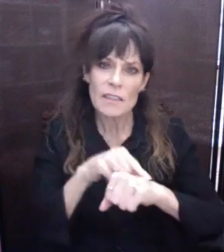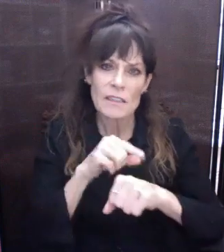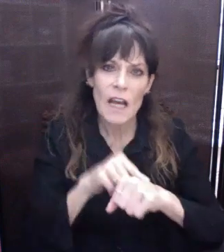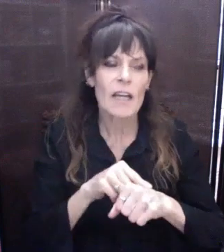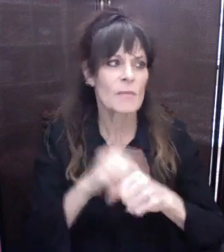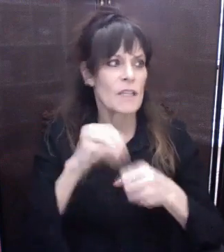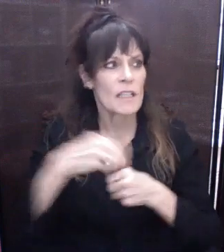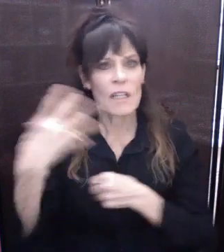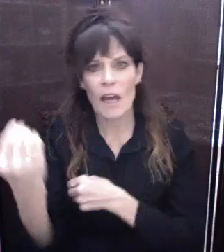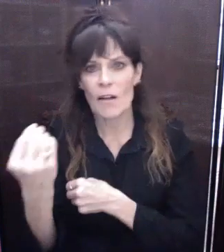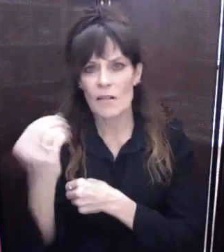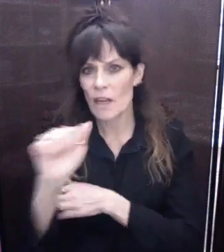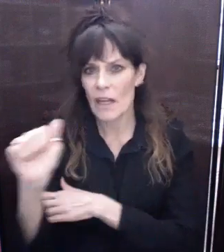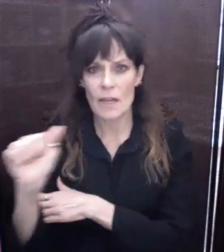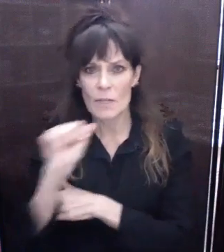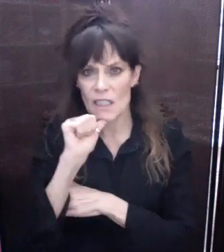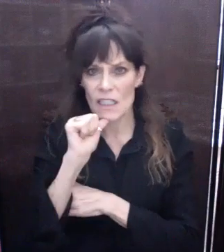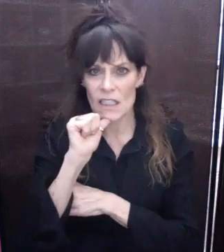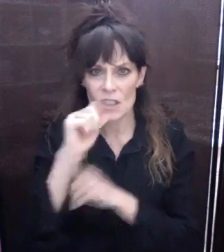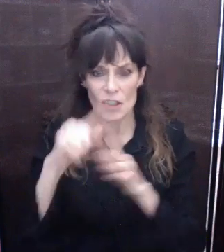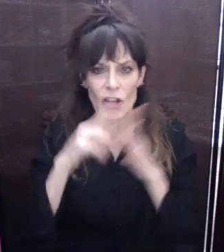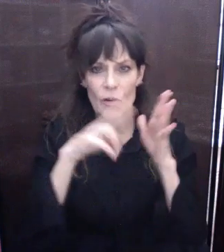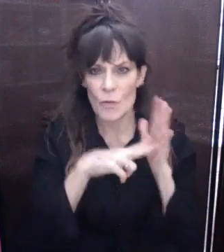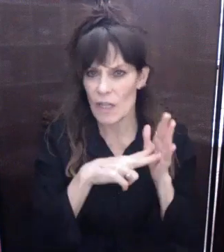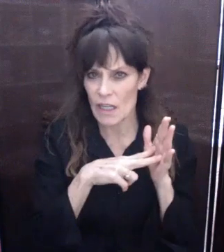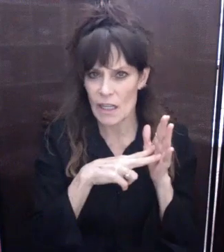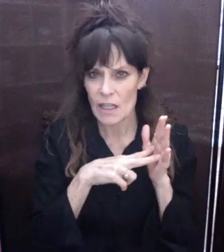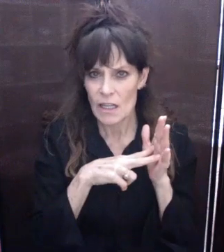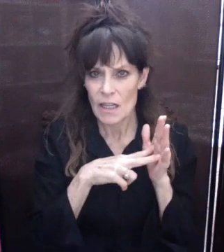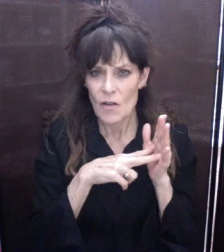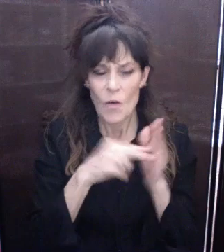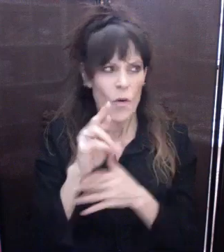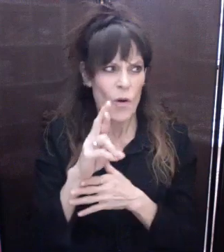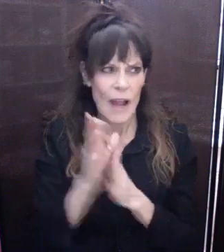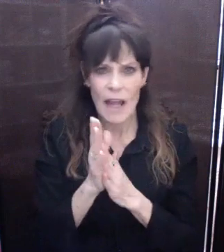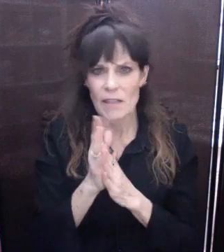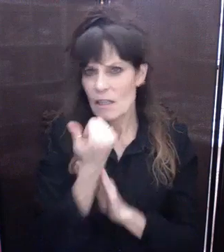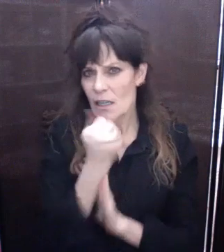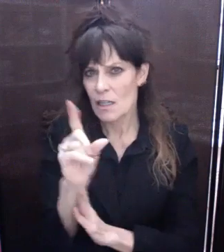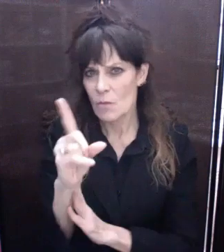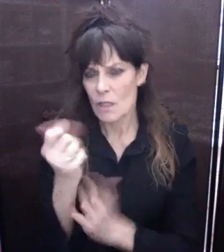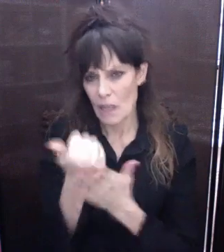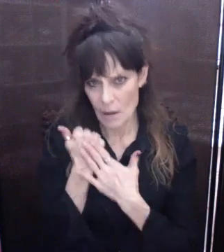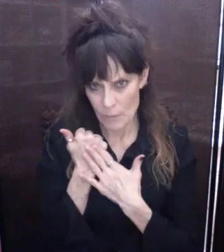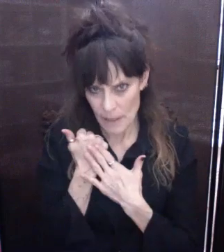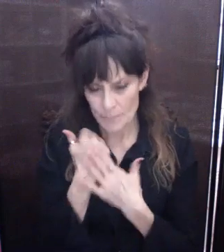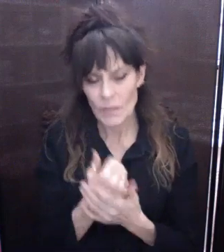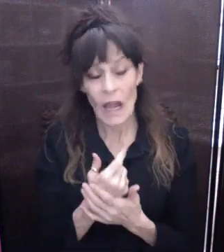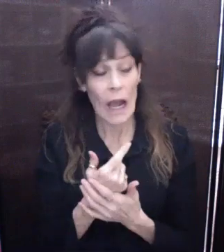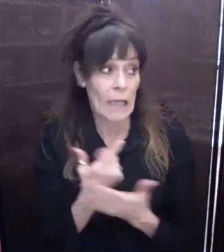but didn't really open the book and didn't ever really occur to me to ask somebody to sponsor me. So I did what we do and went back